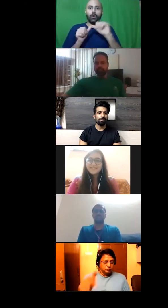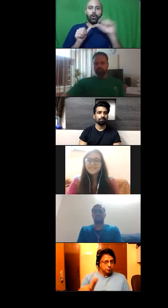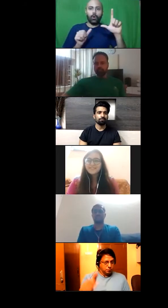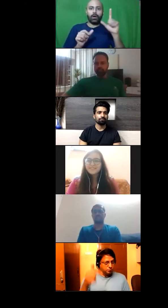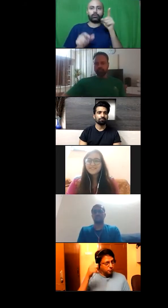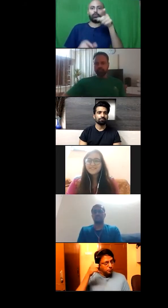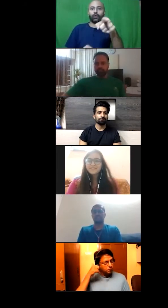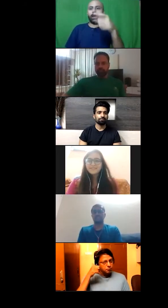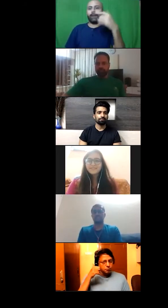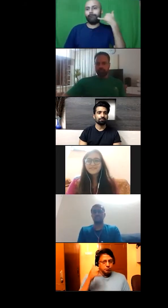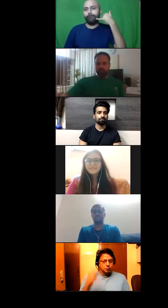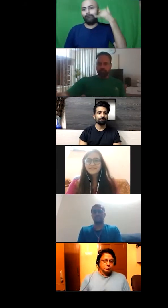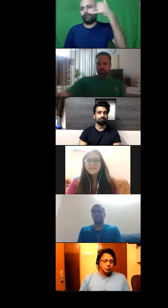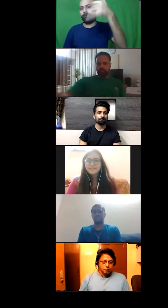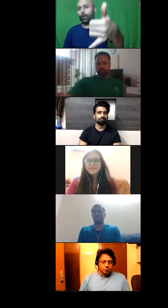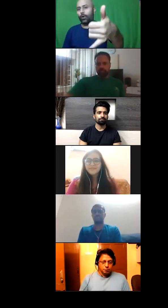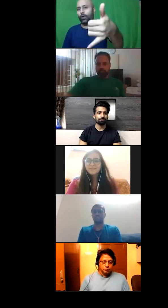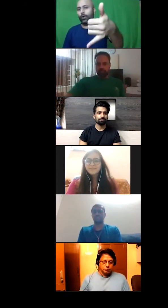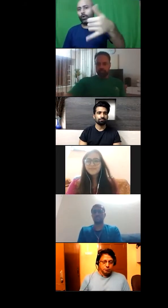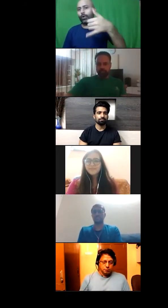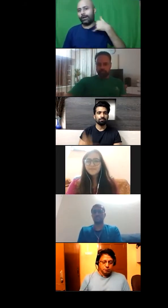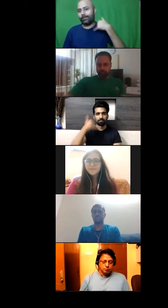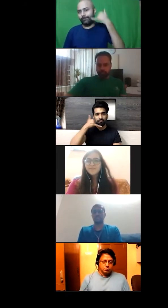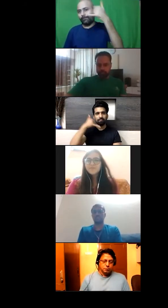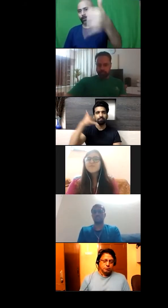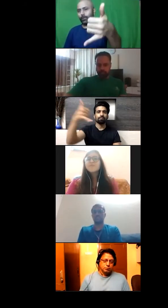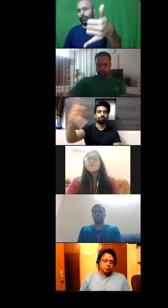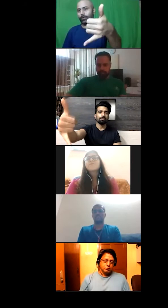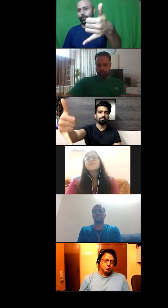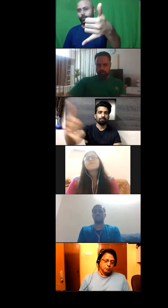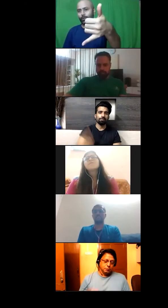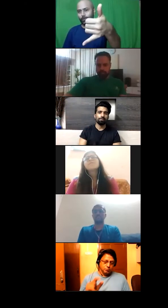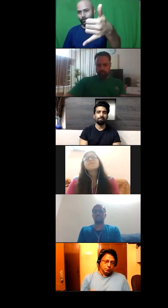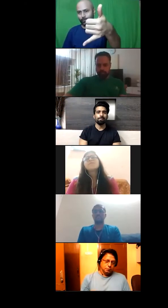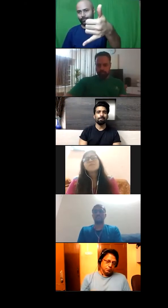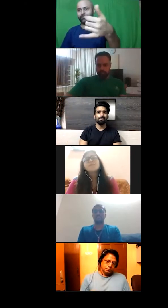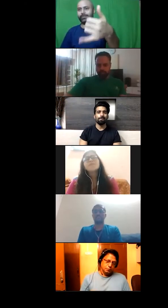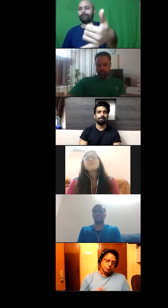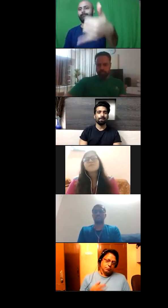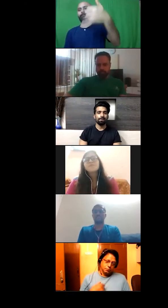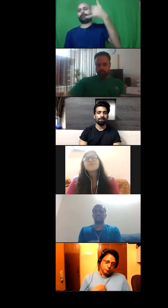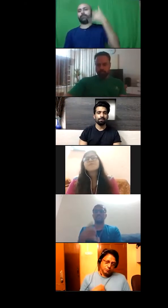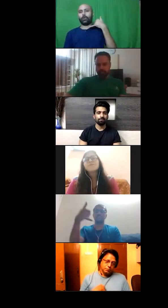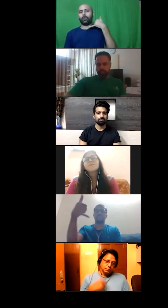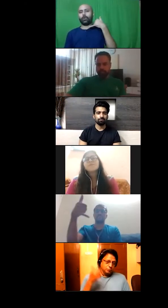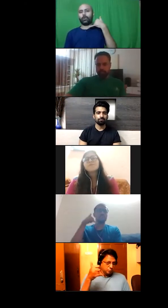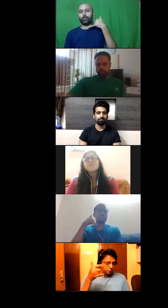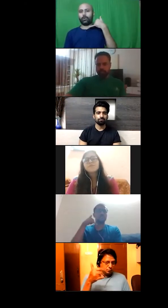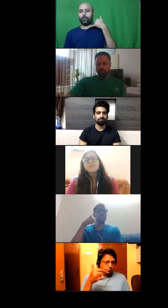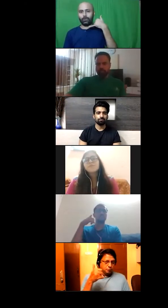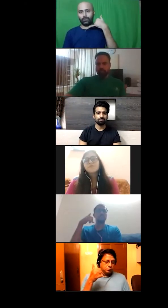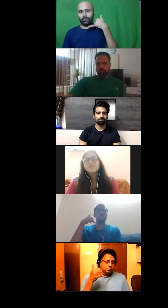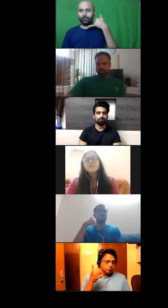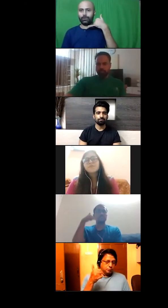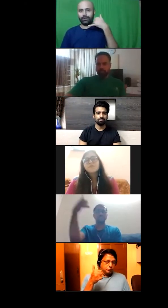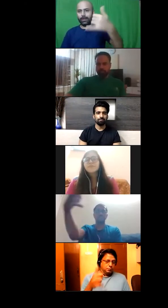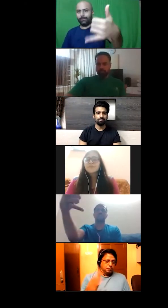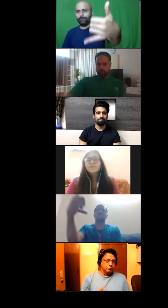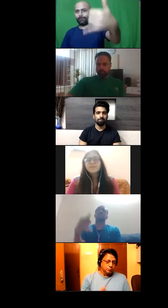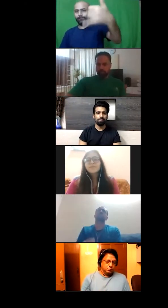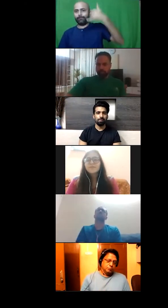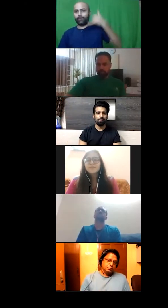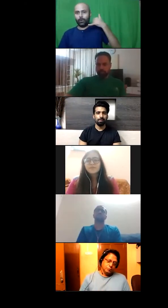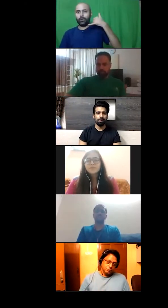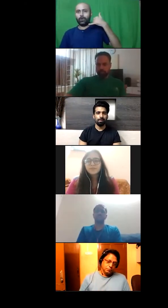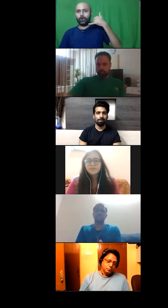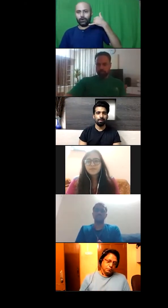if I'm calling you, so you have to sign like this way. You are moving your hands from inward to outward